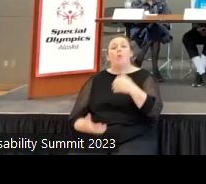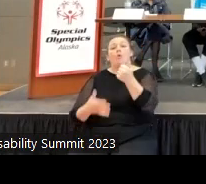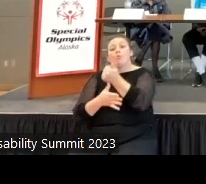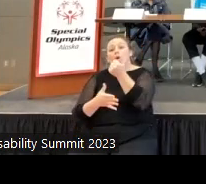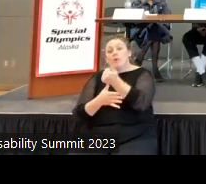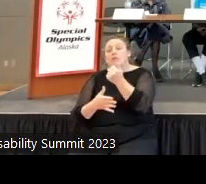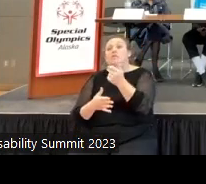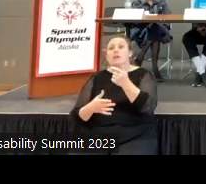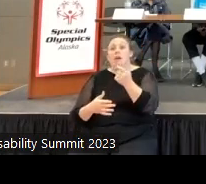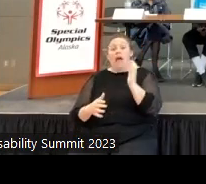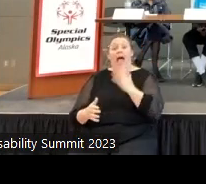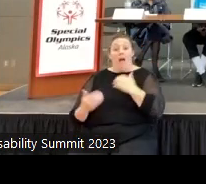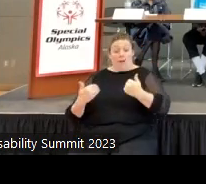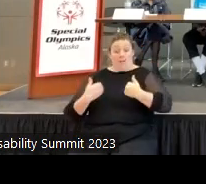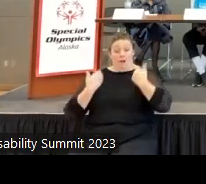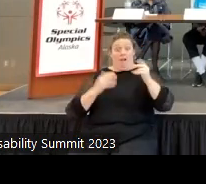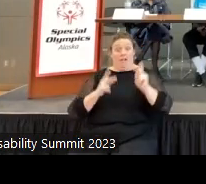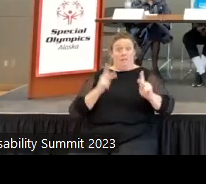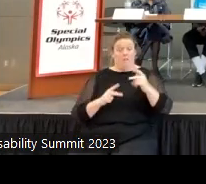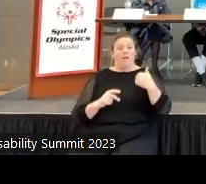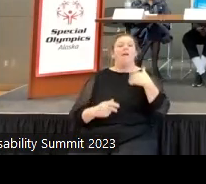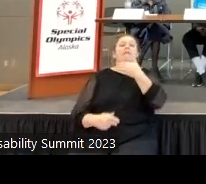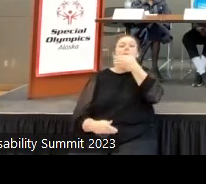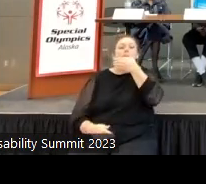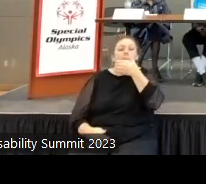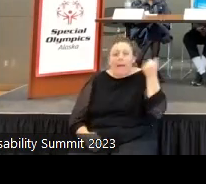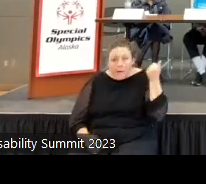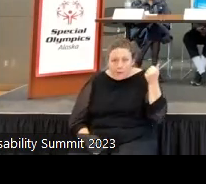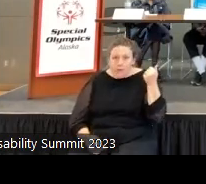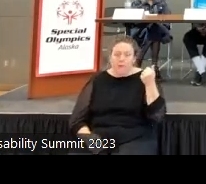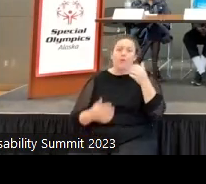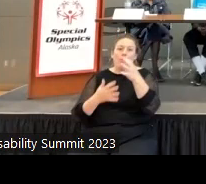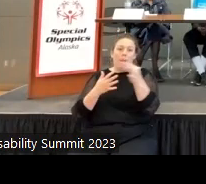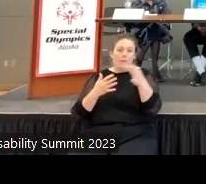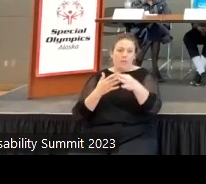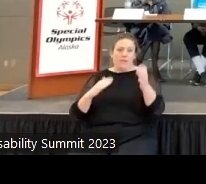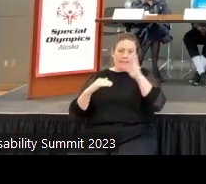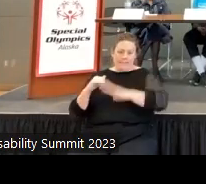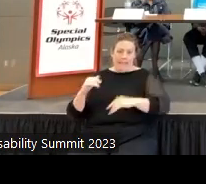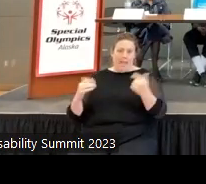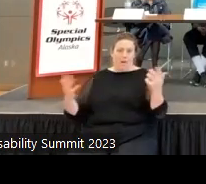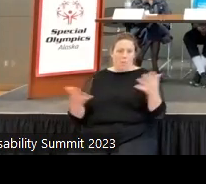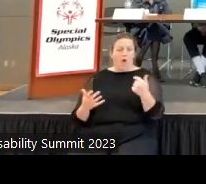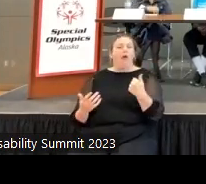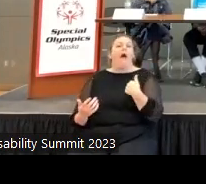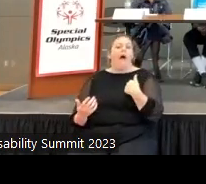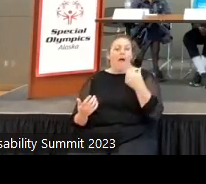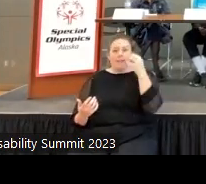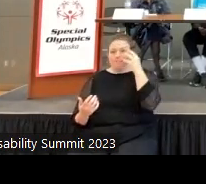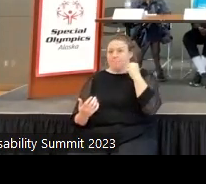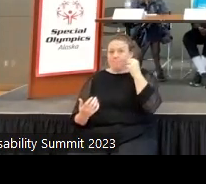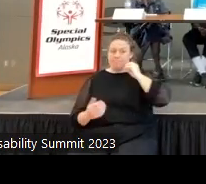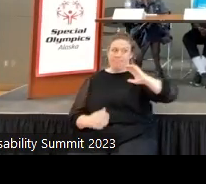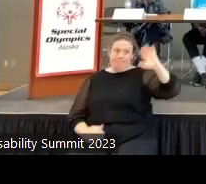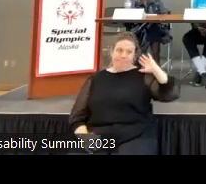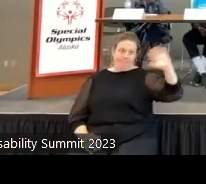but better opportunities than I had when I was in school. So one of my priorities,